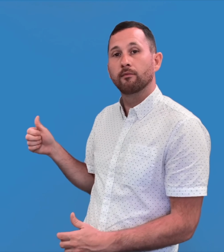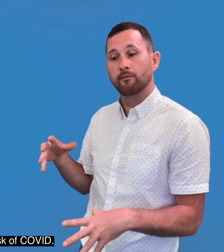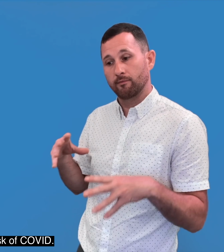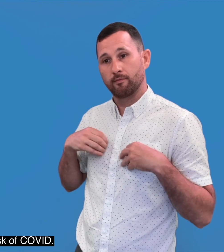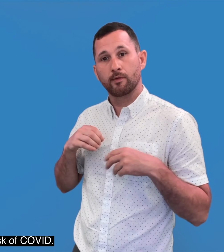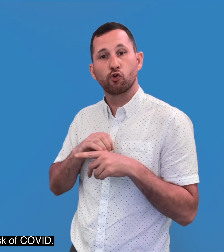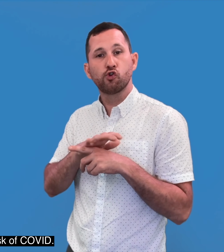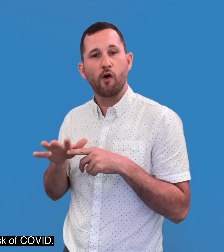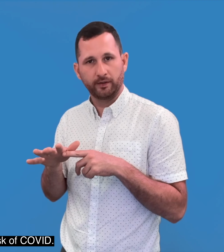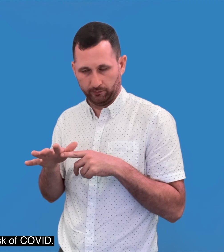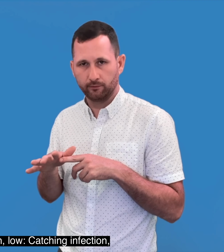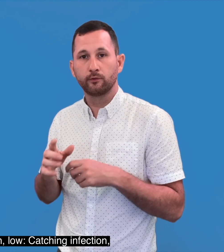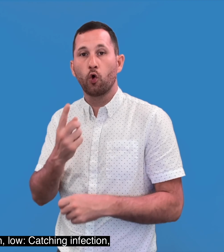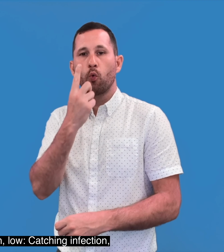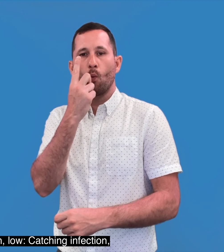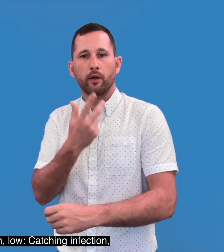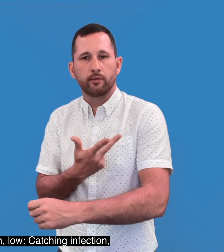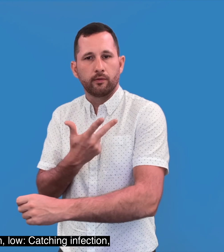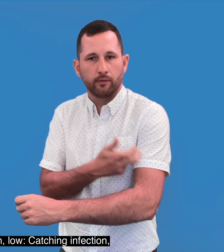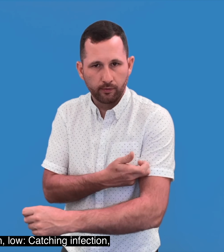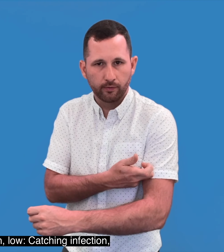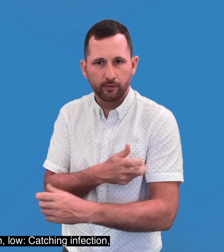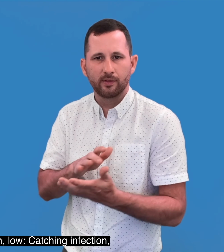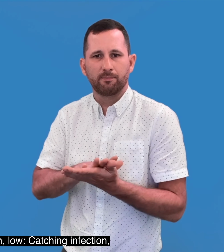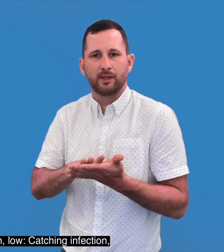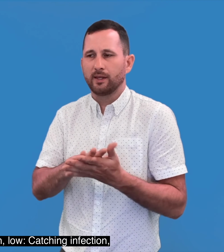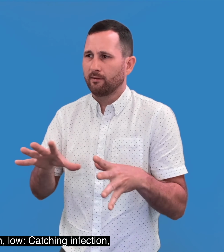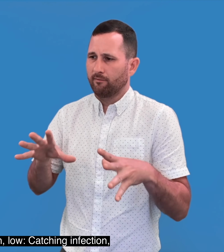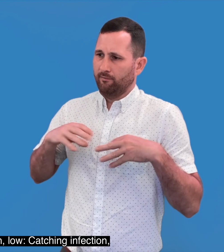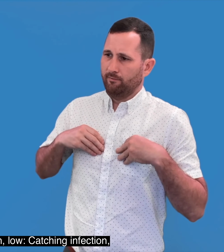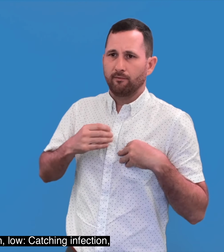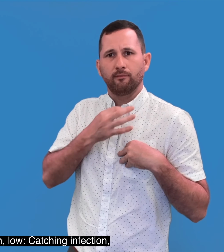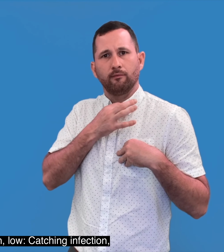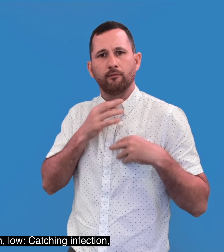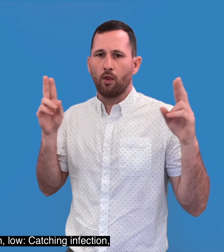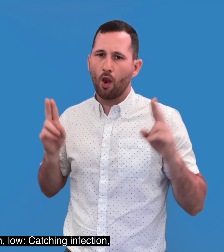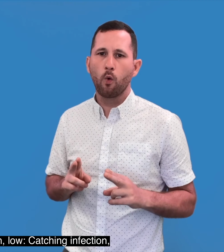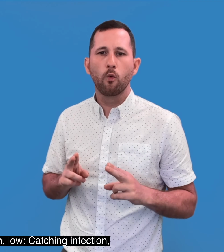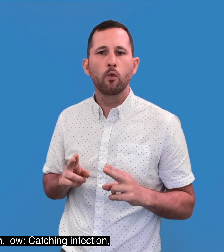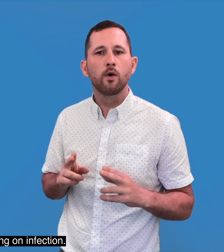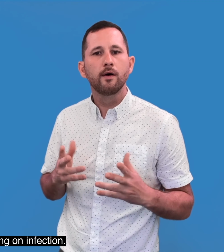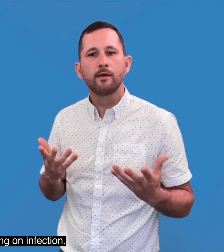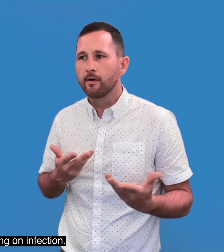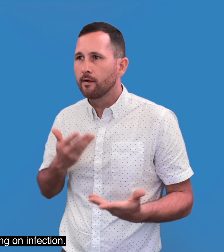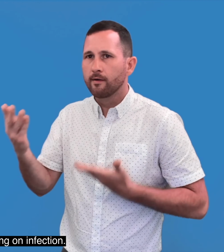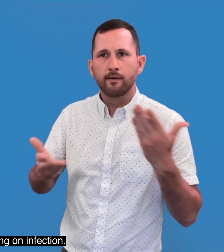Risk of COVID, 1 vaccination, low, catching infection, passing on infection.